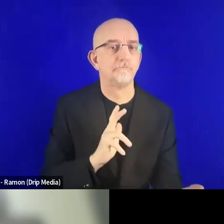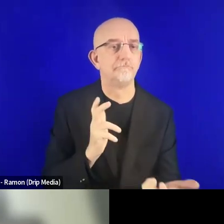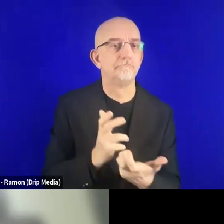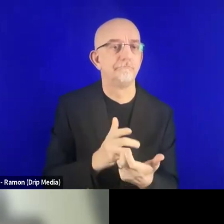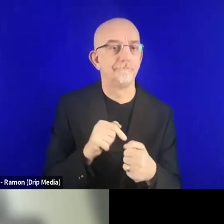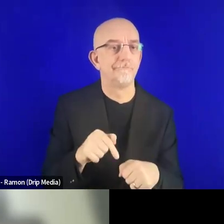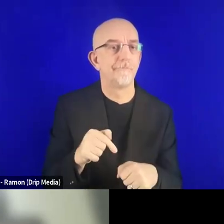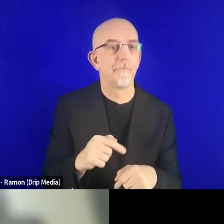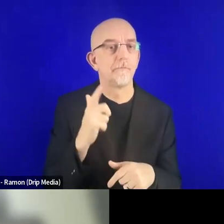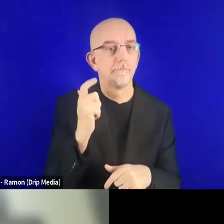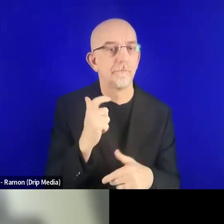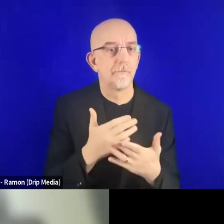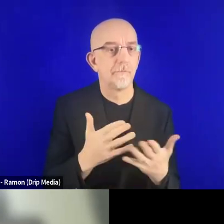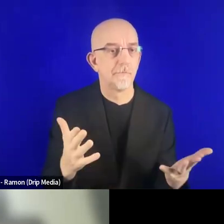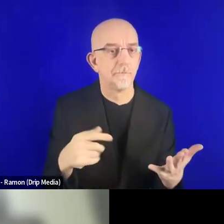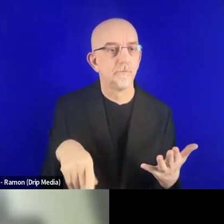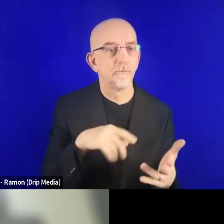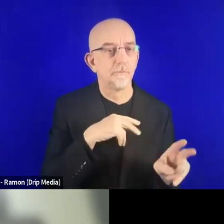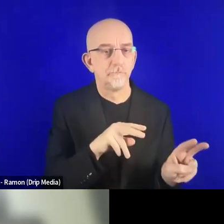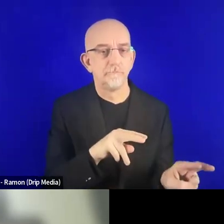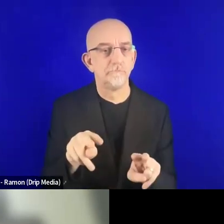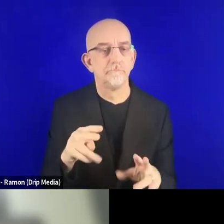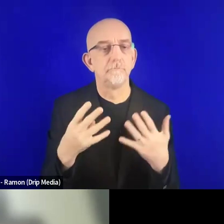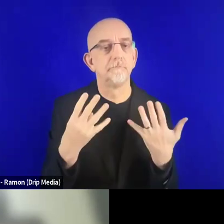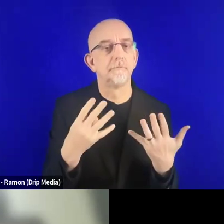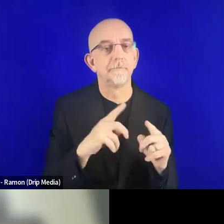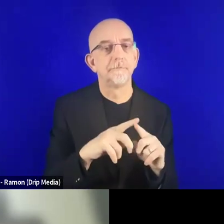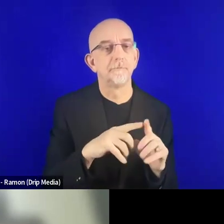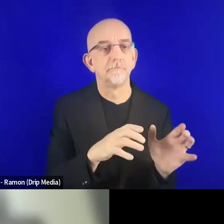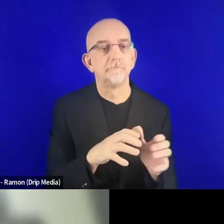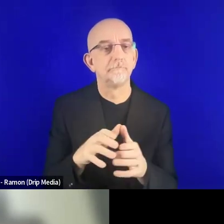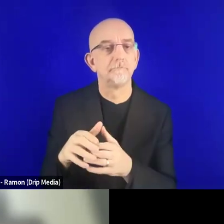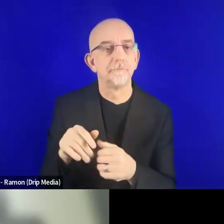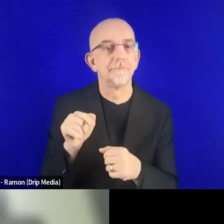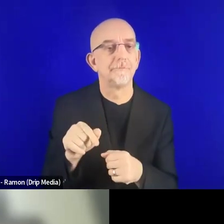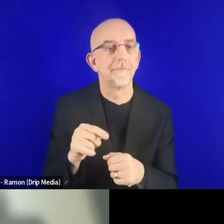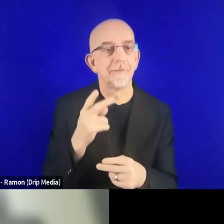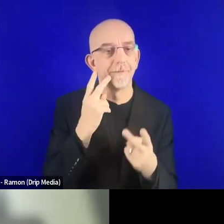of climate adaptation. So with that, Matthew, maybe back to you. Thank you.